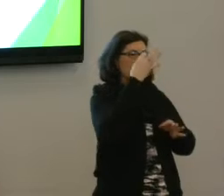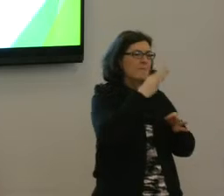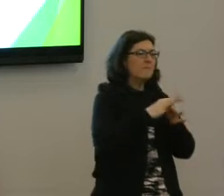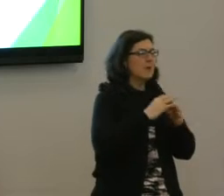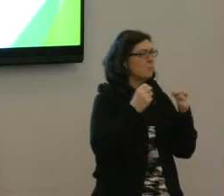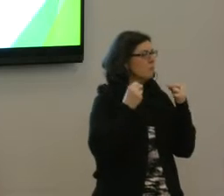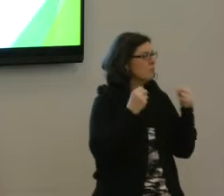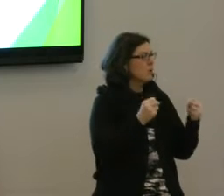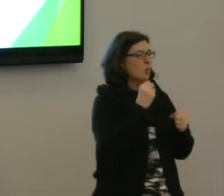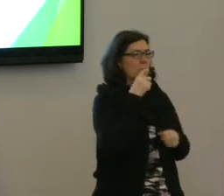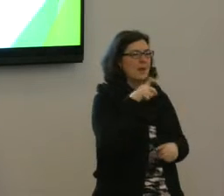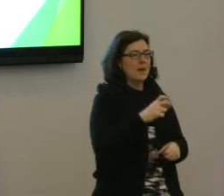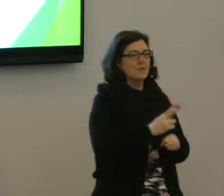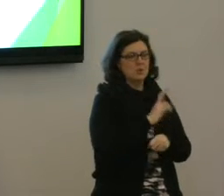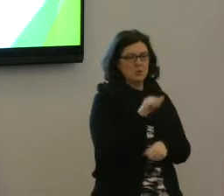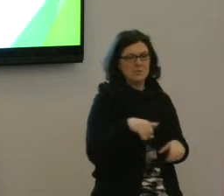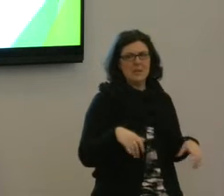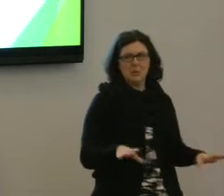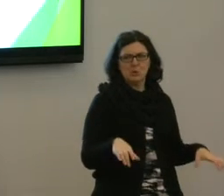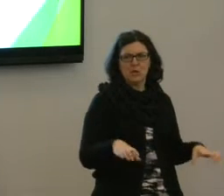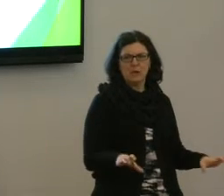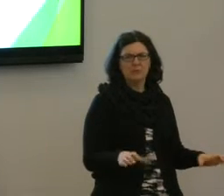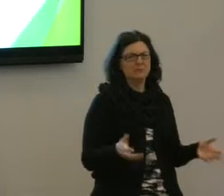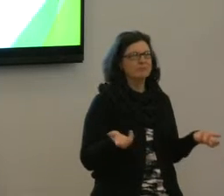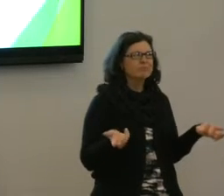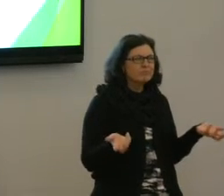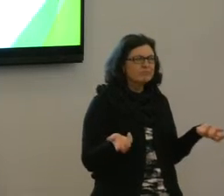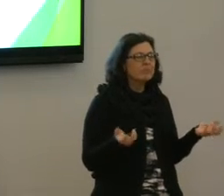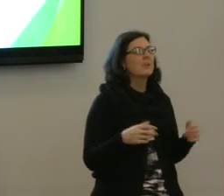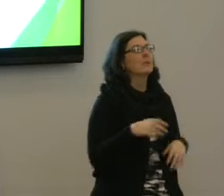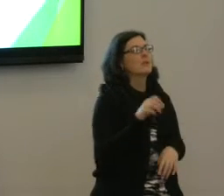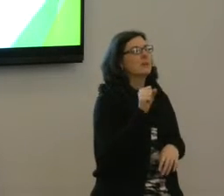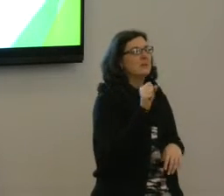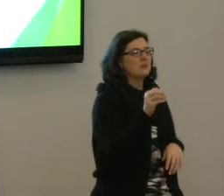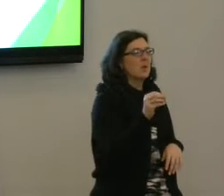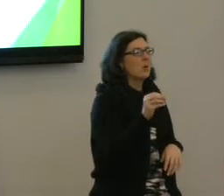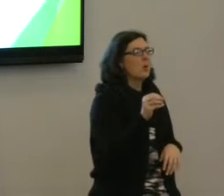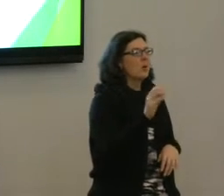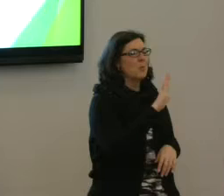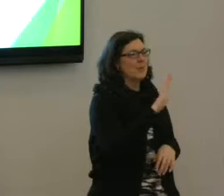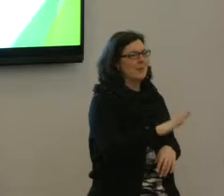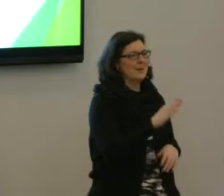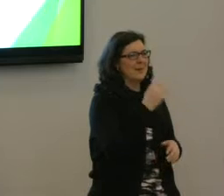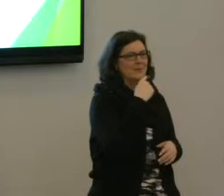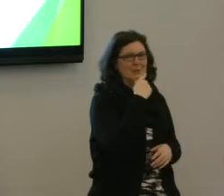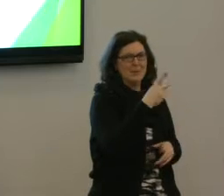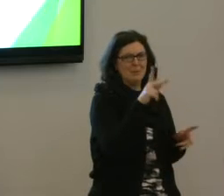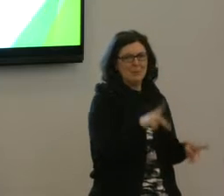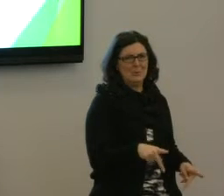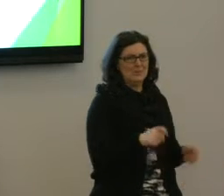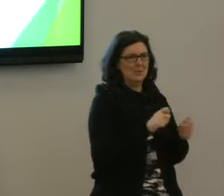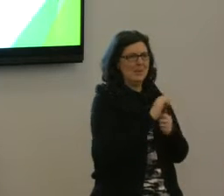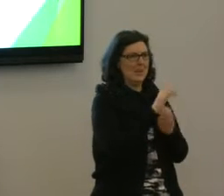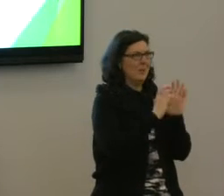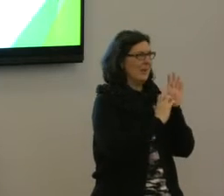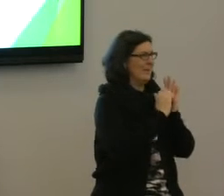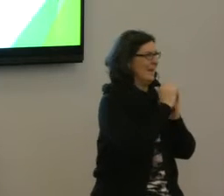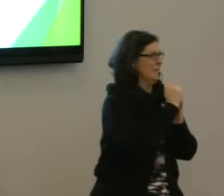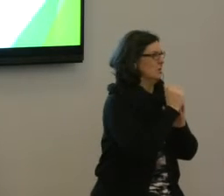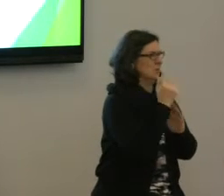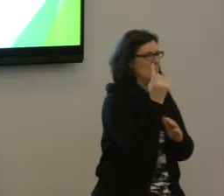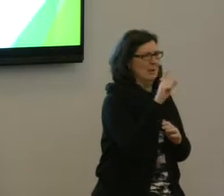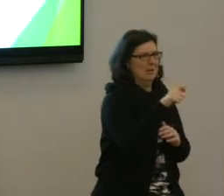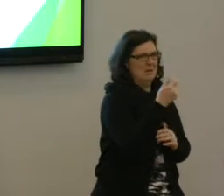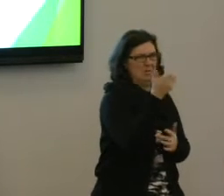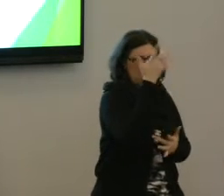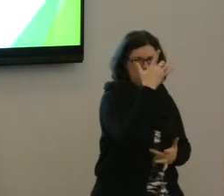you wouldn't have to use that chair. So we would never say that to somebody with cancer or something